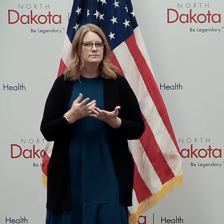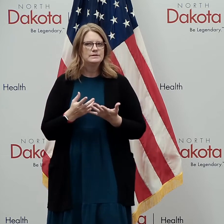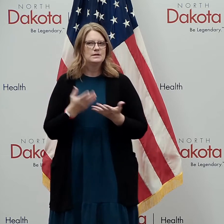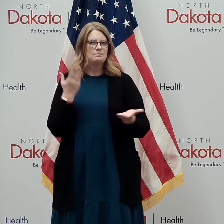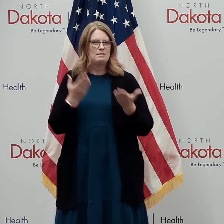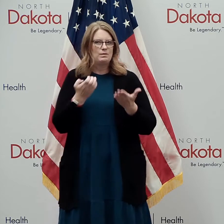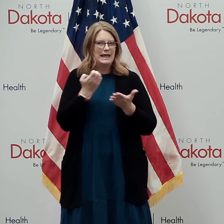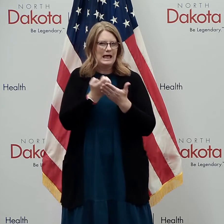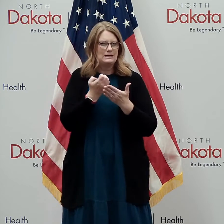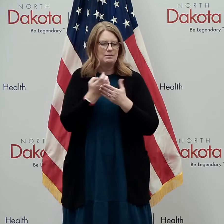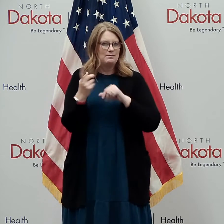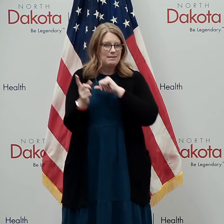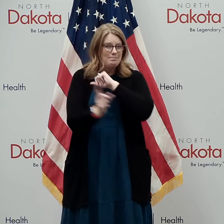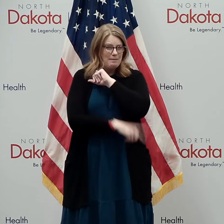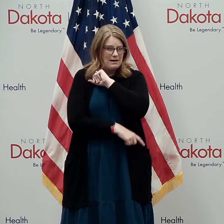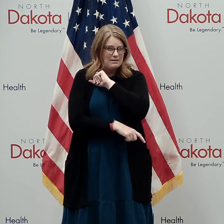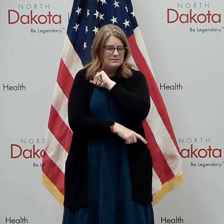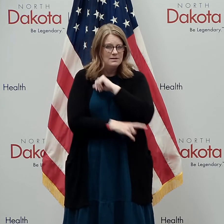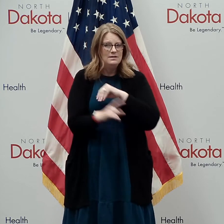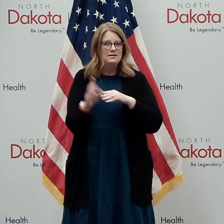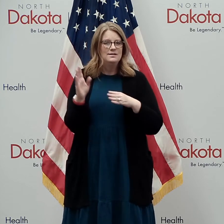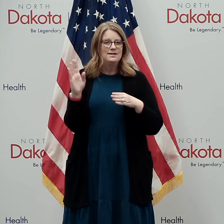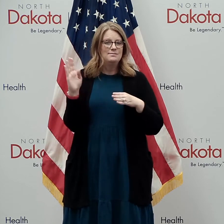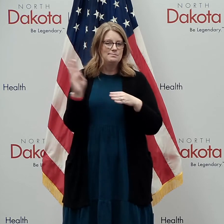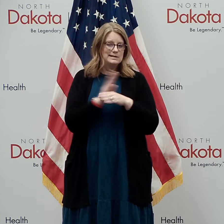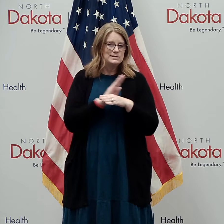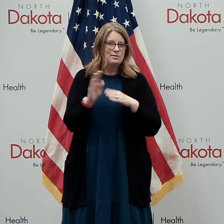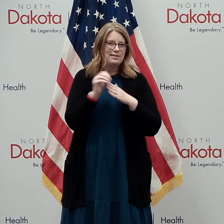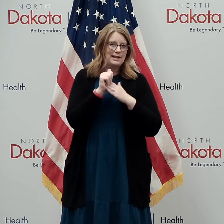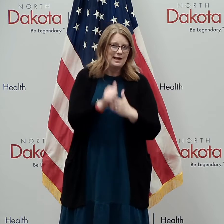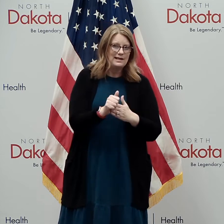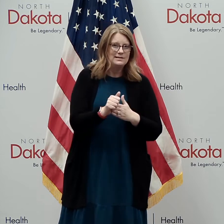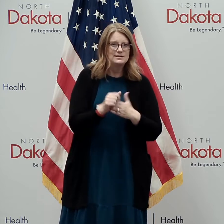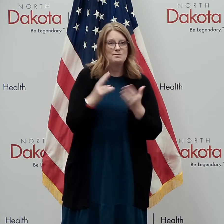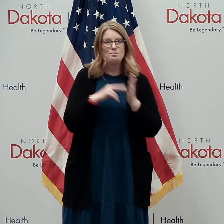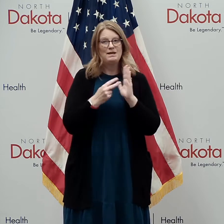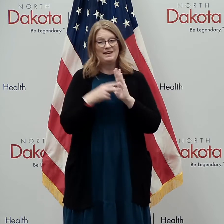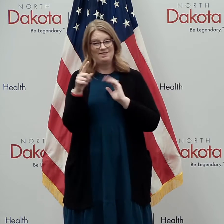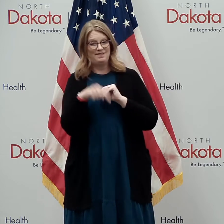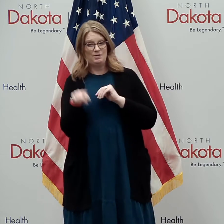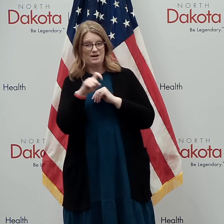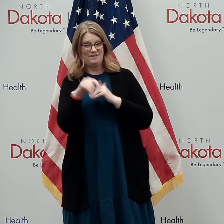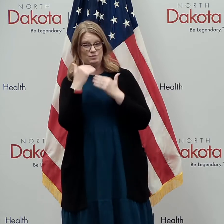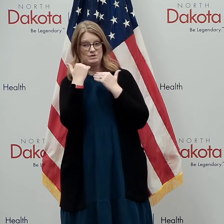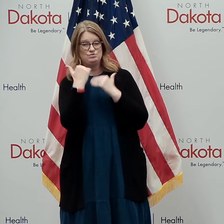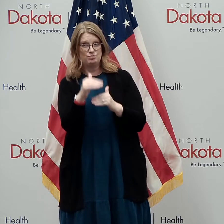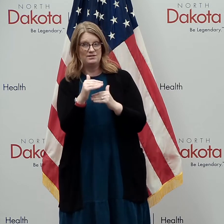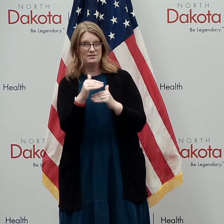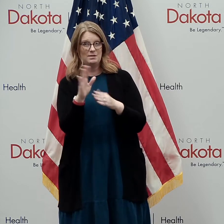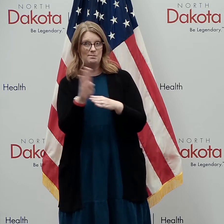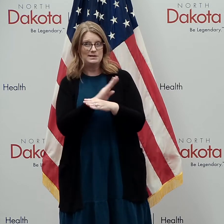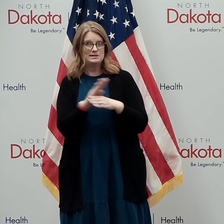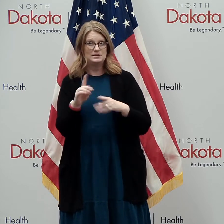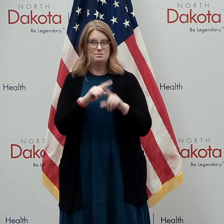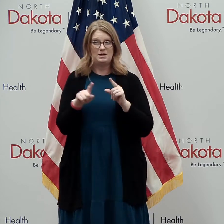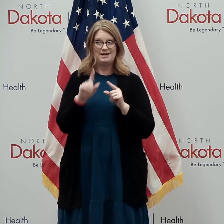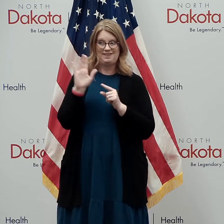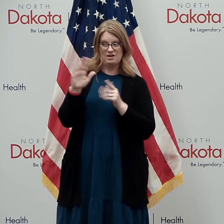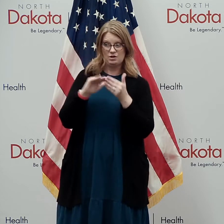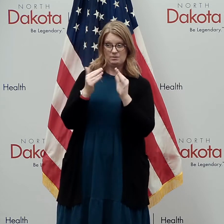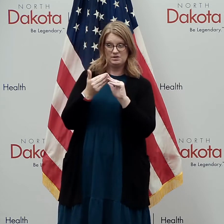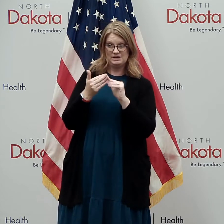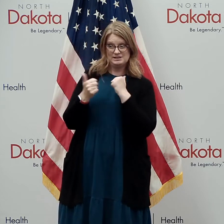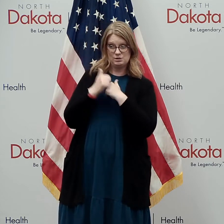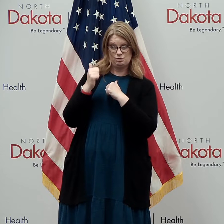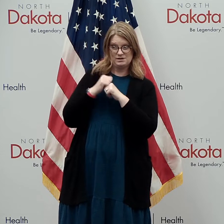penalizing businesses with guidelines to cause them to restrict their business when there isn't really a risk of community spread in their communities